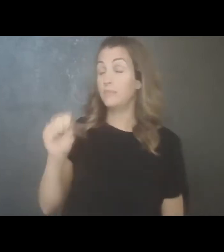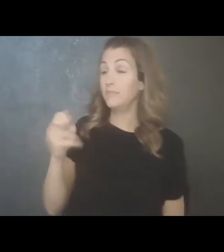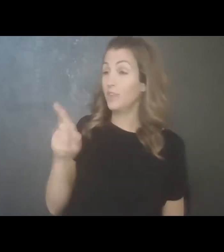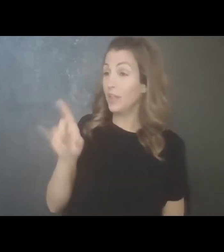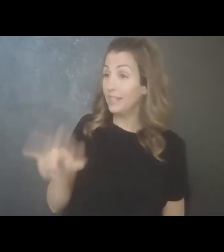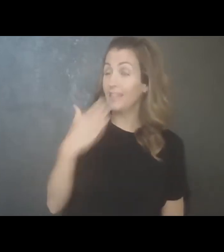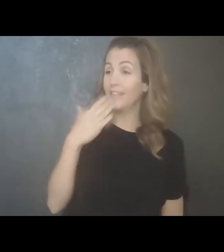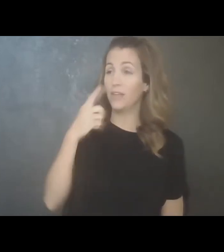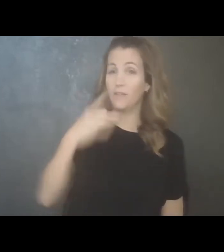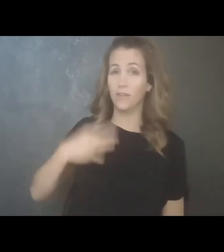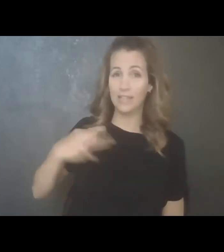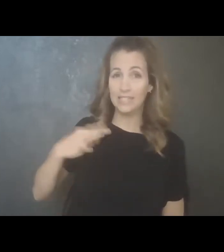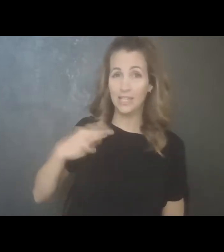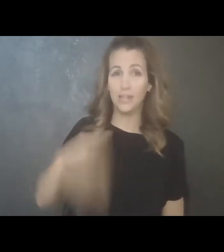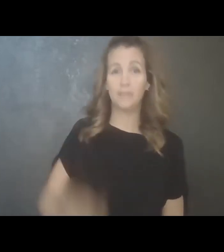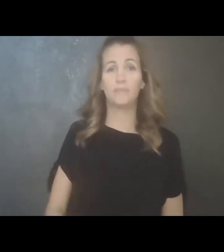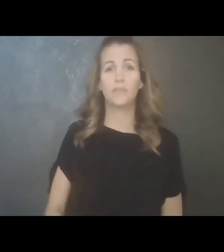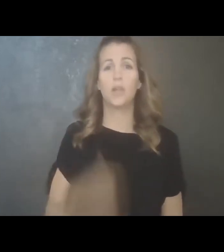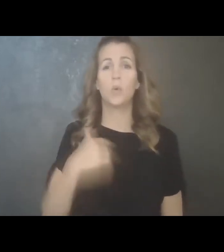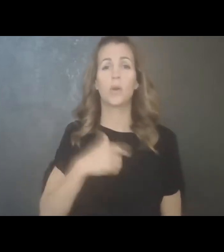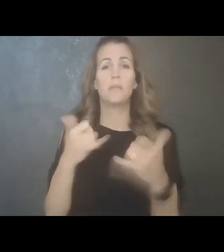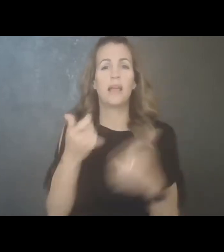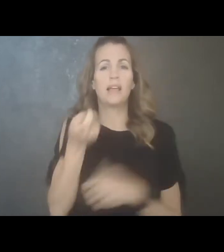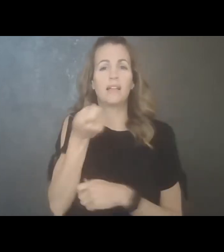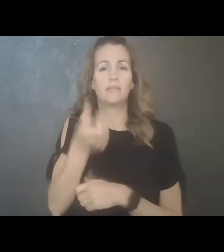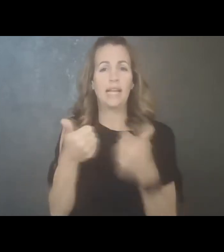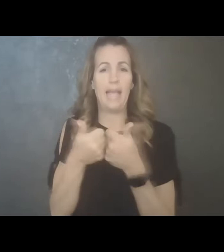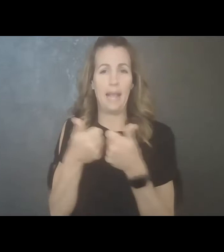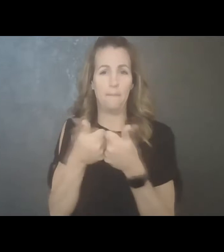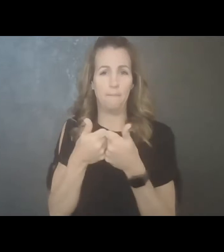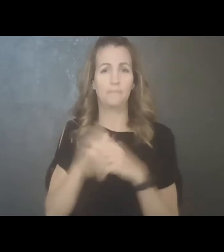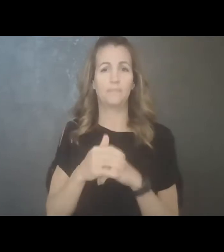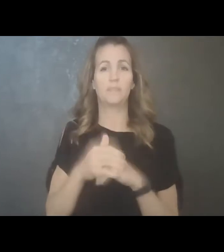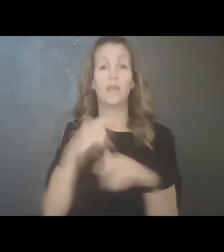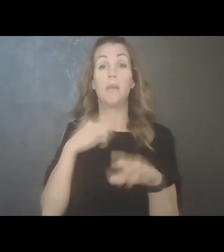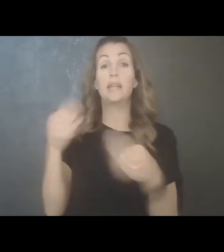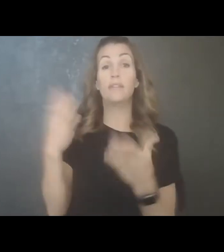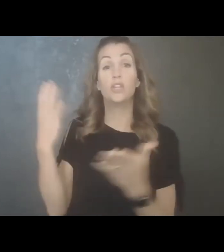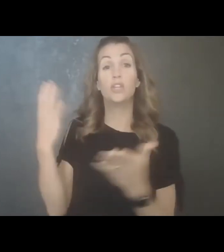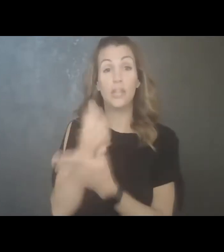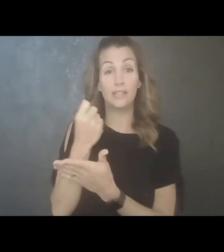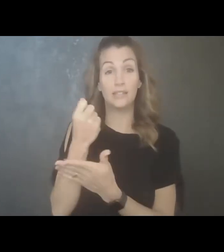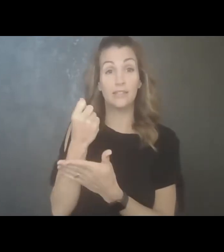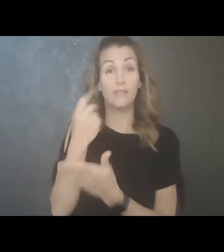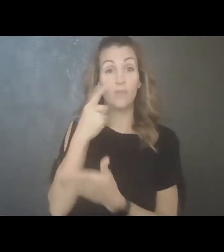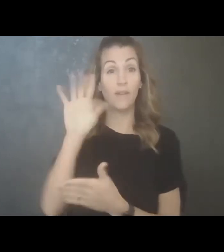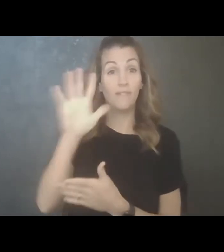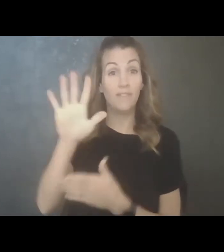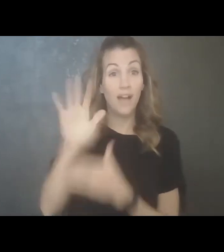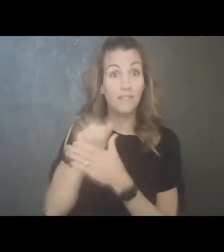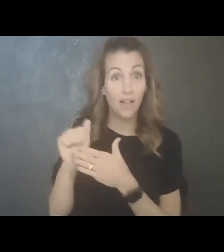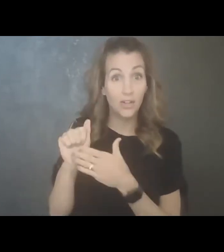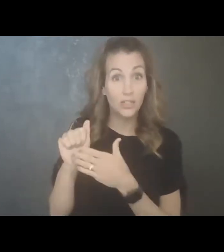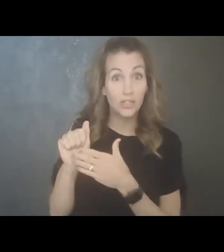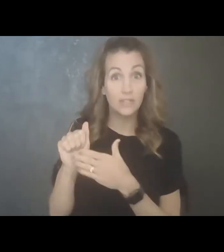volunteering. Now we're gonna play a little game, Ashley. Now I'm gonna give you a chance to win $5. Okay. Okay. So we're gonna start off the